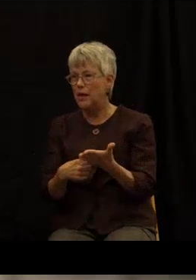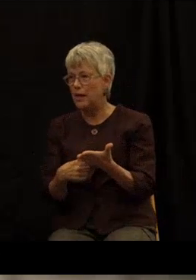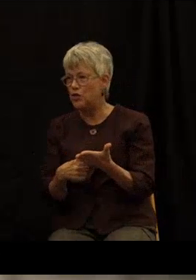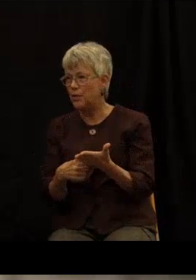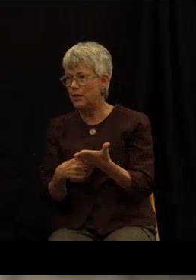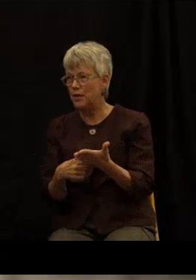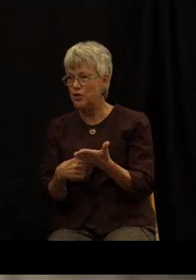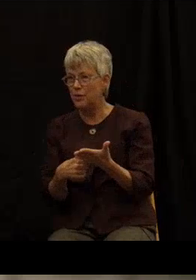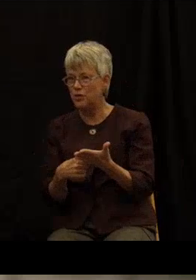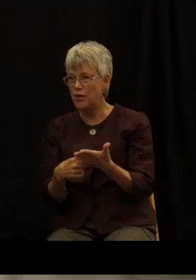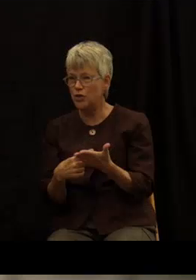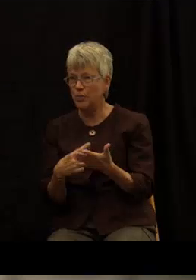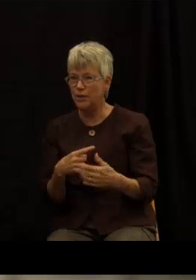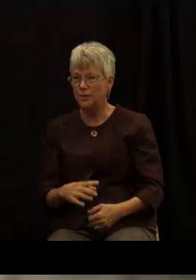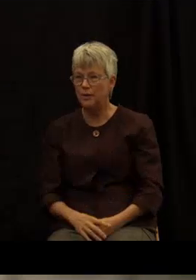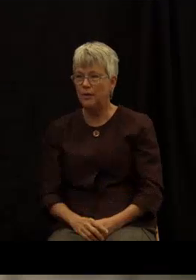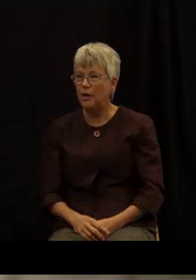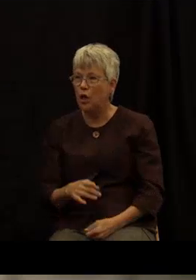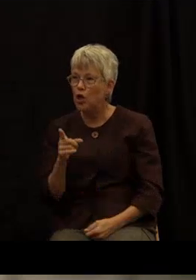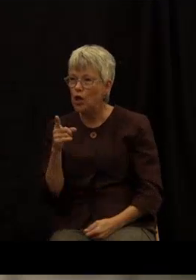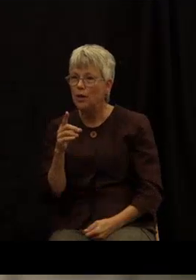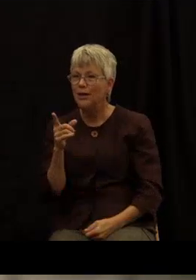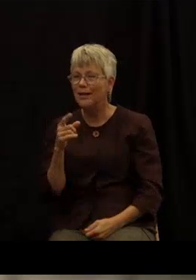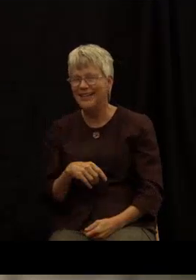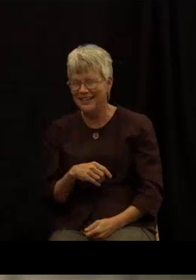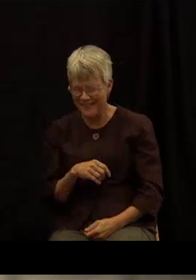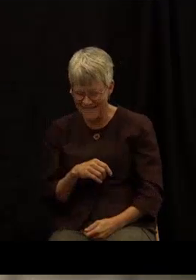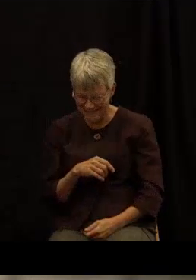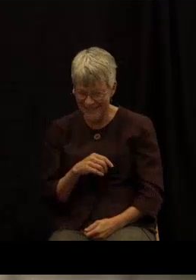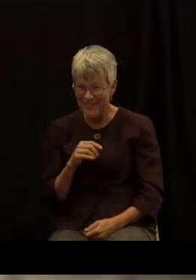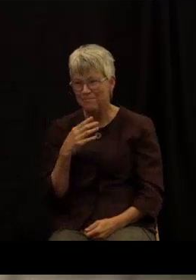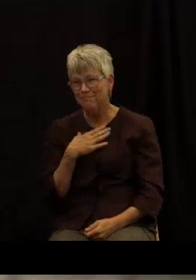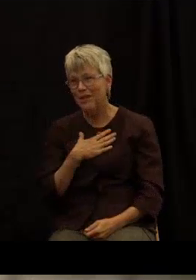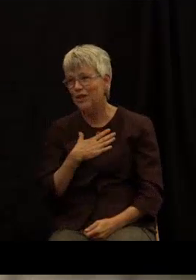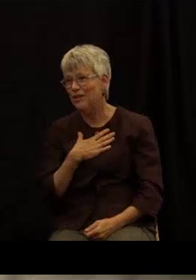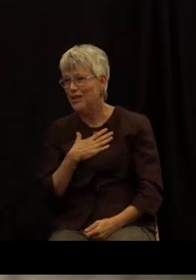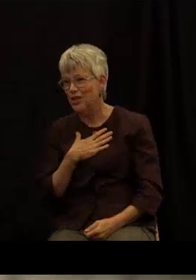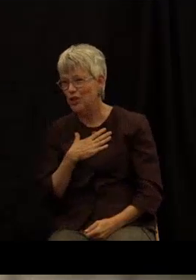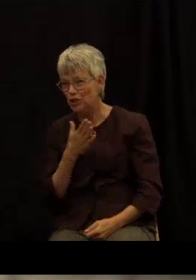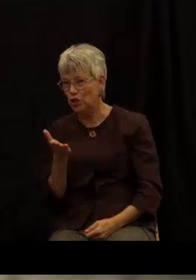Second question, Jimmy, Go ahead. Jimmy's run jumping. putting Dr. Todd on the spot. Oh, sorry.